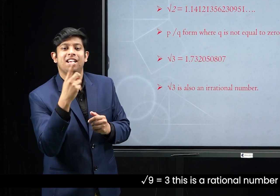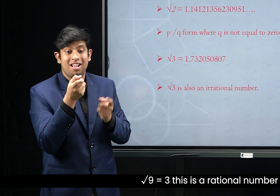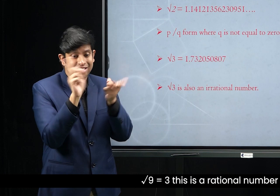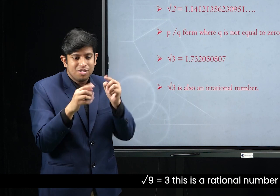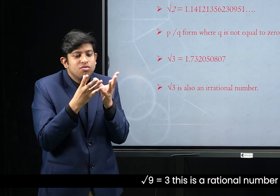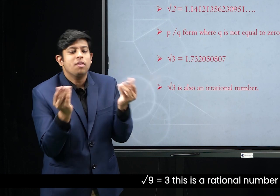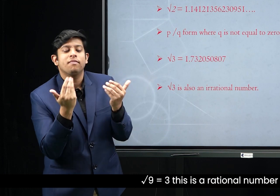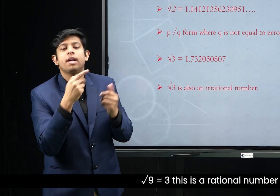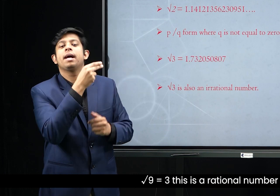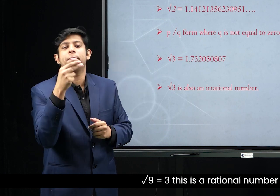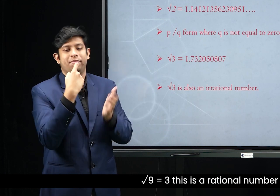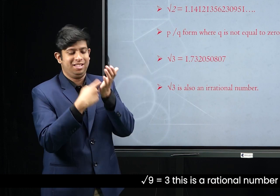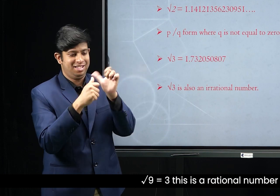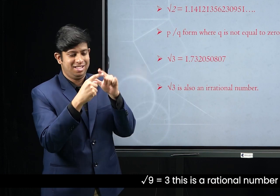a rational number.